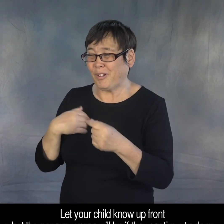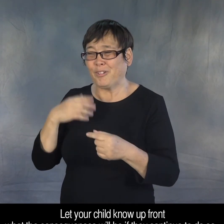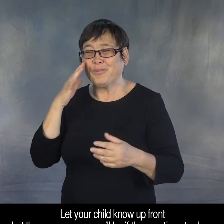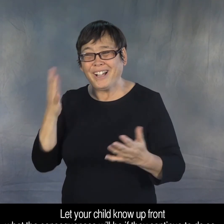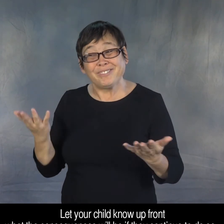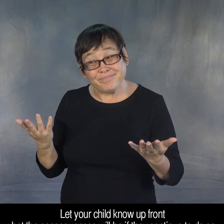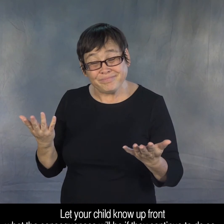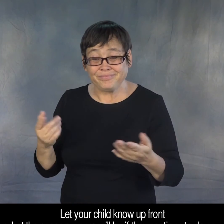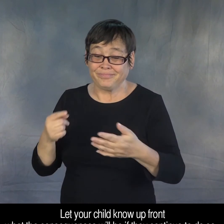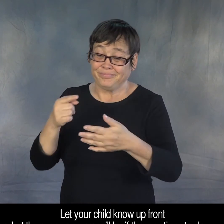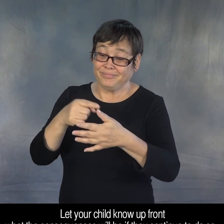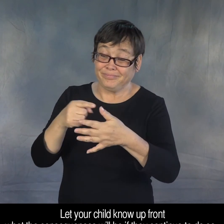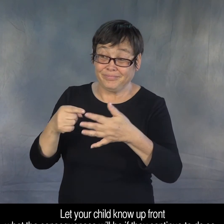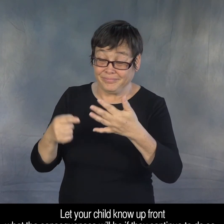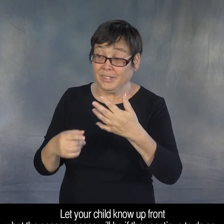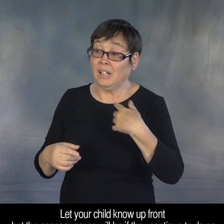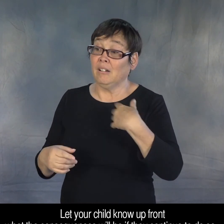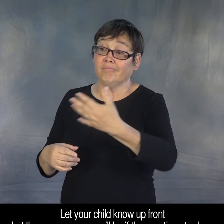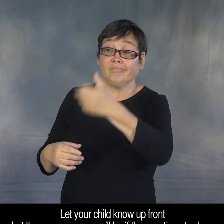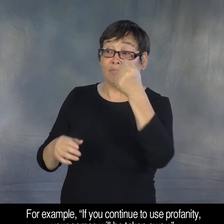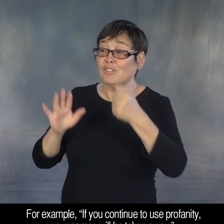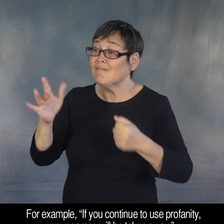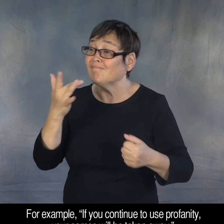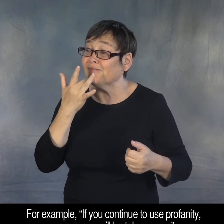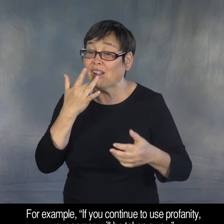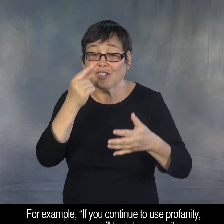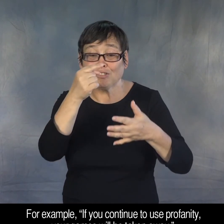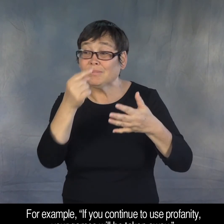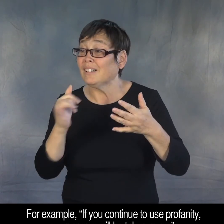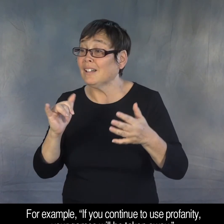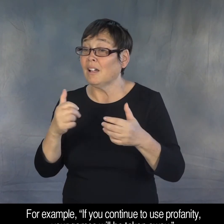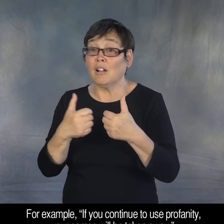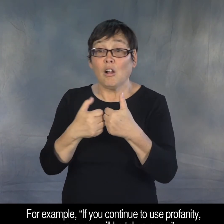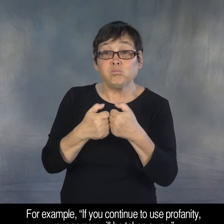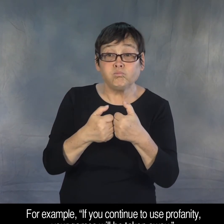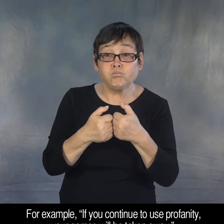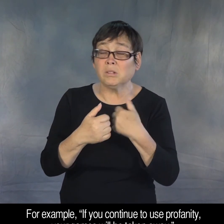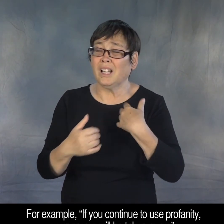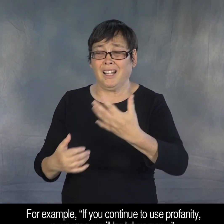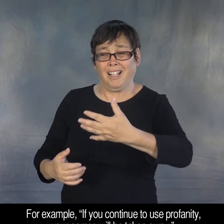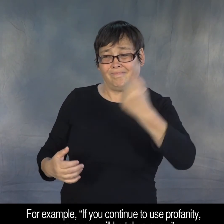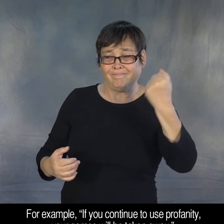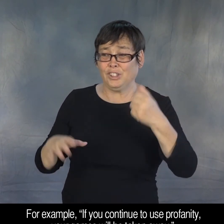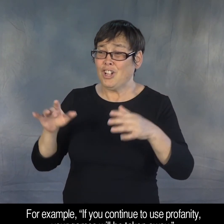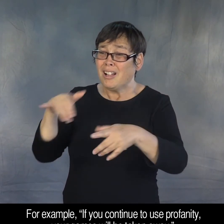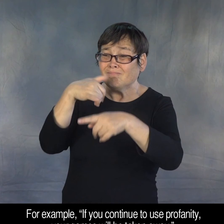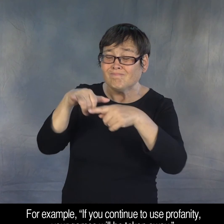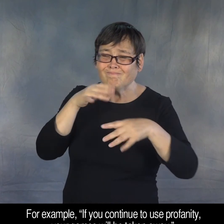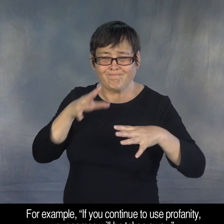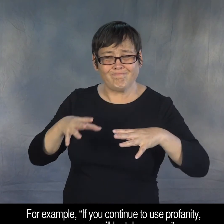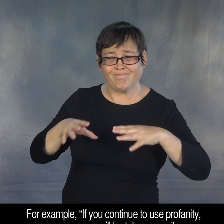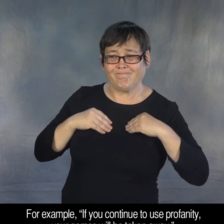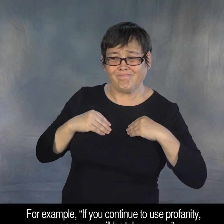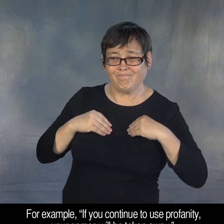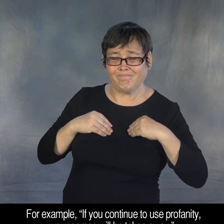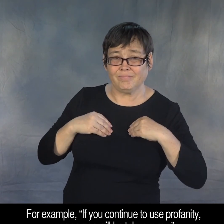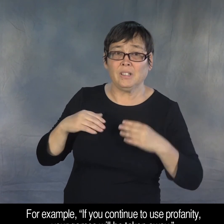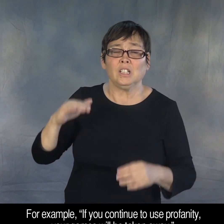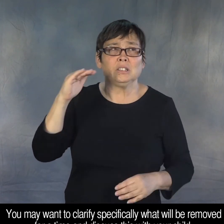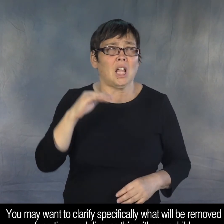will be if they continue to do so. For example, if you continue to use profanity, your games will be taken away. You may